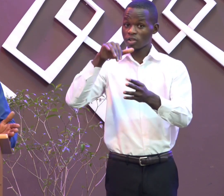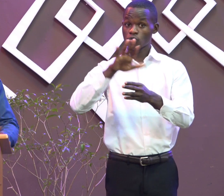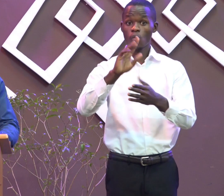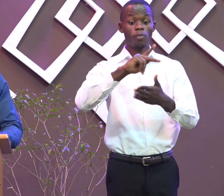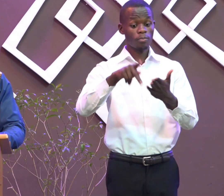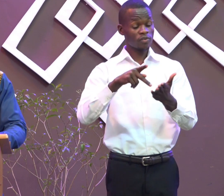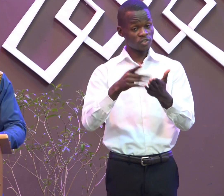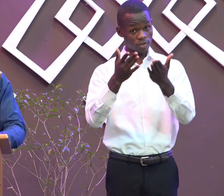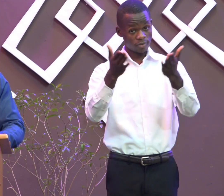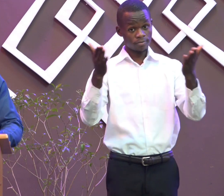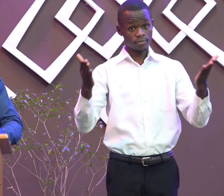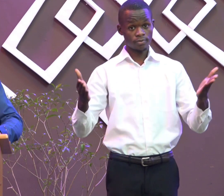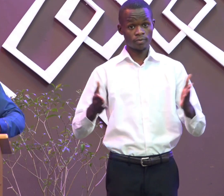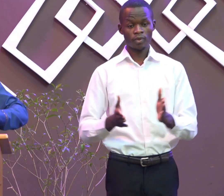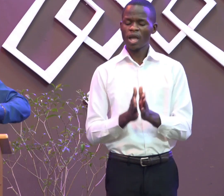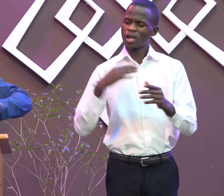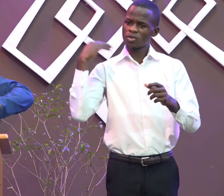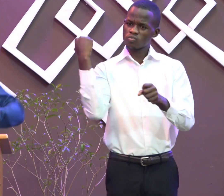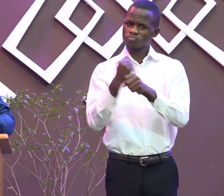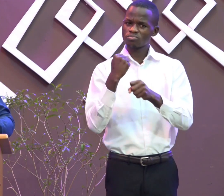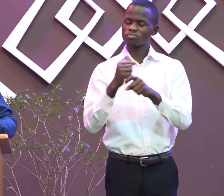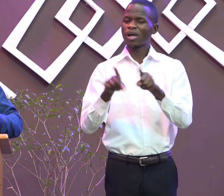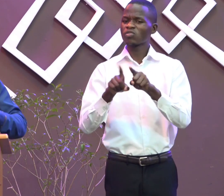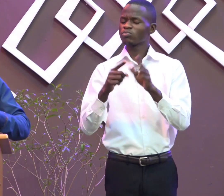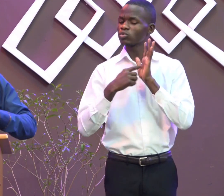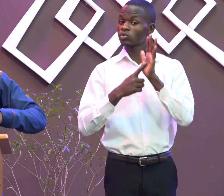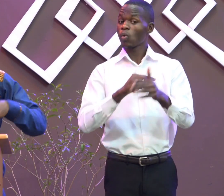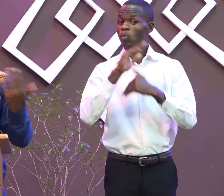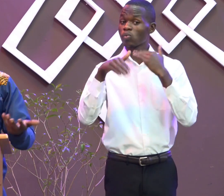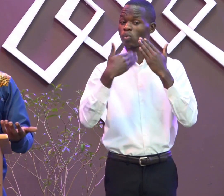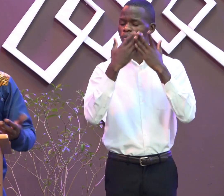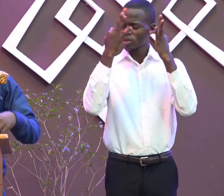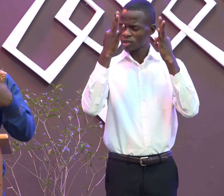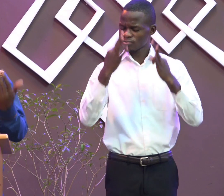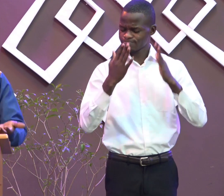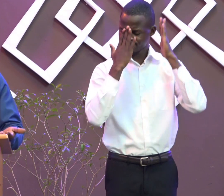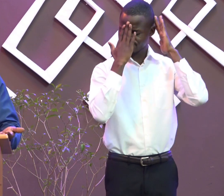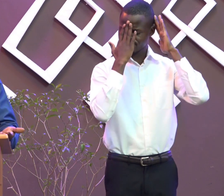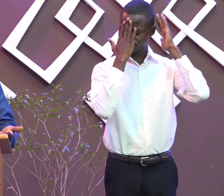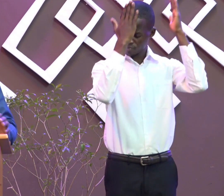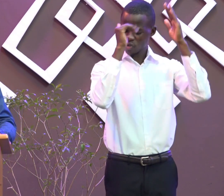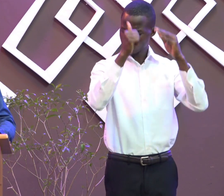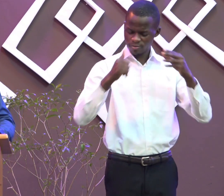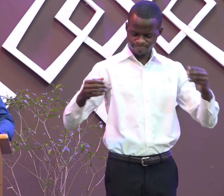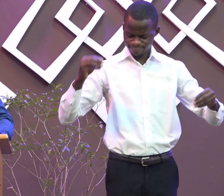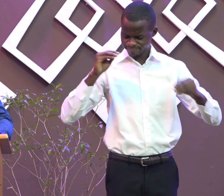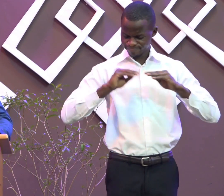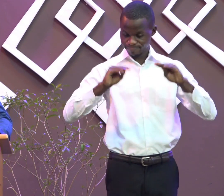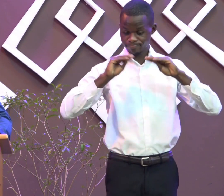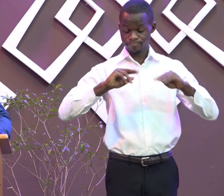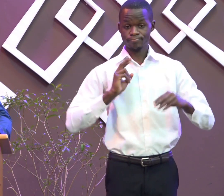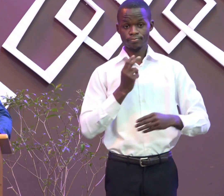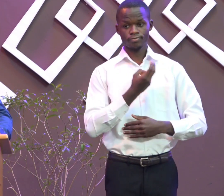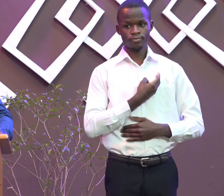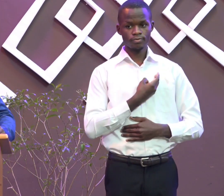everyone, let's stand in our positions. Tukole tuolese ebyomulabirizi byatutaddemu okumala ebbanga. That we can bring